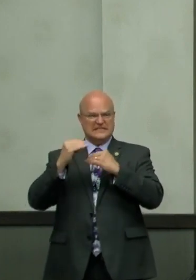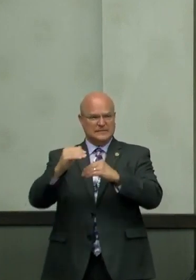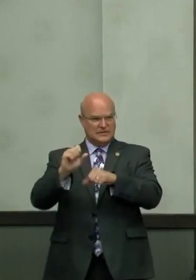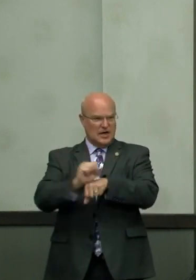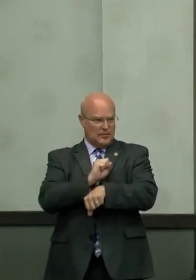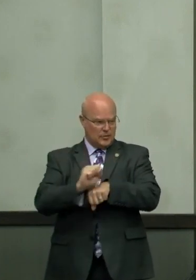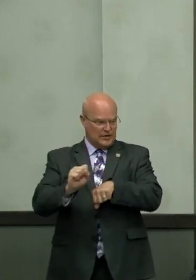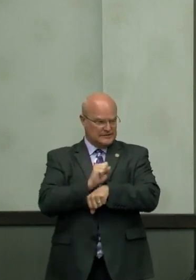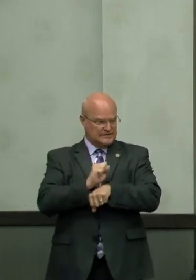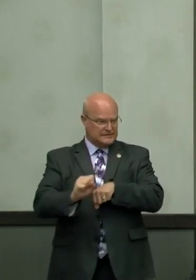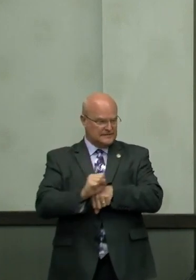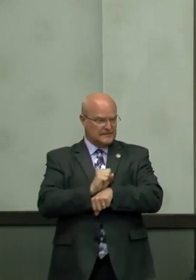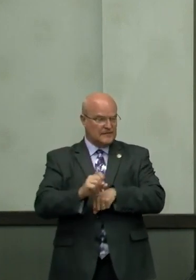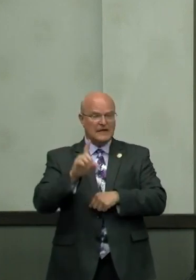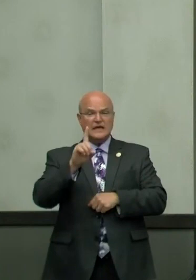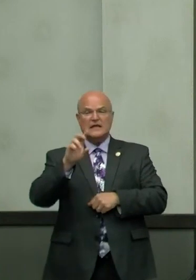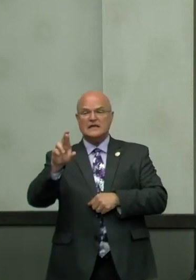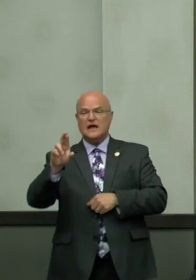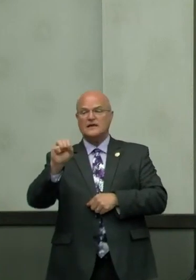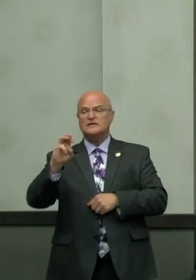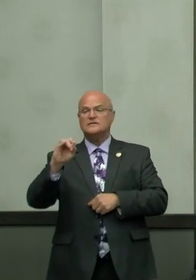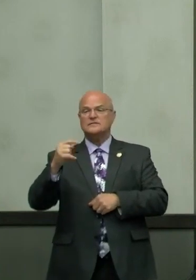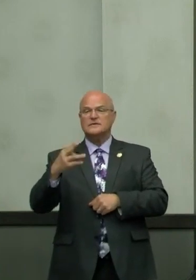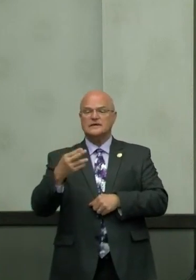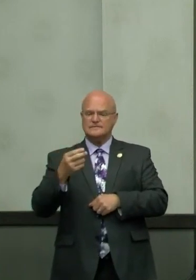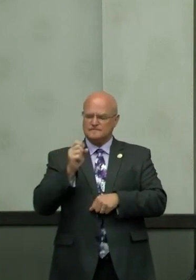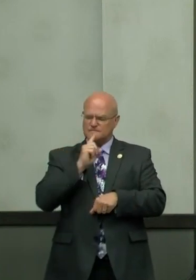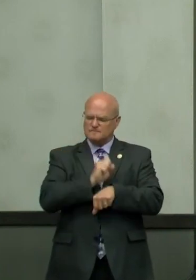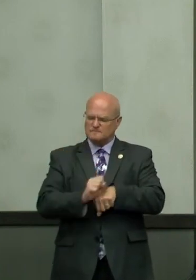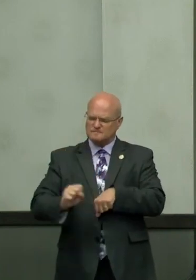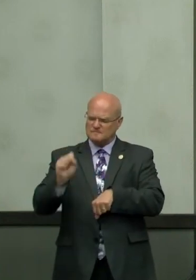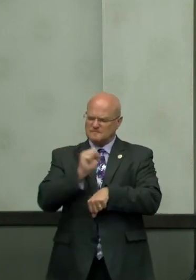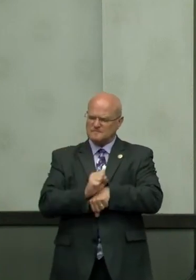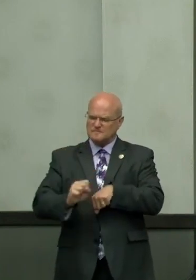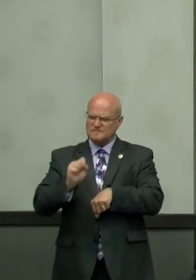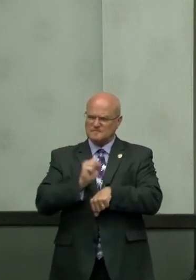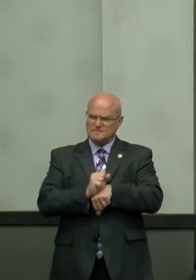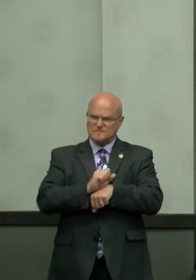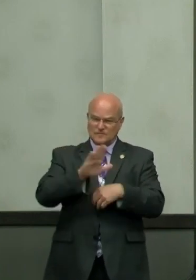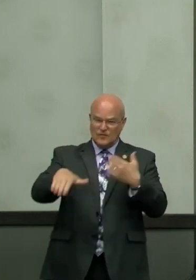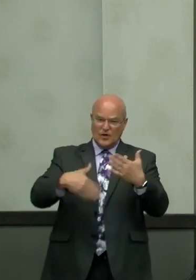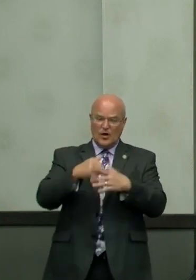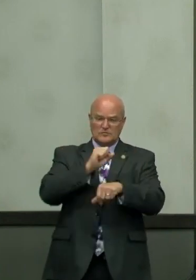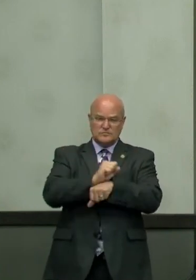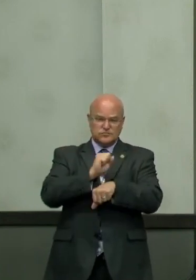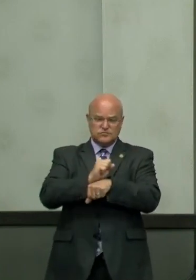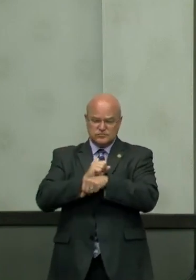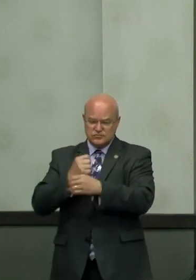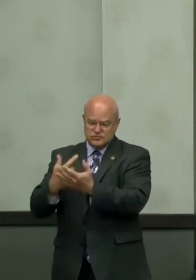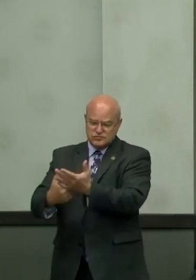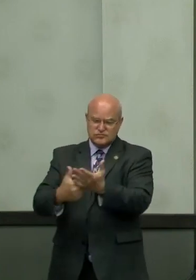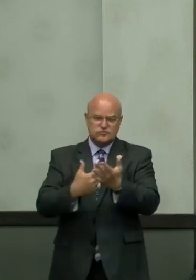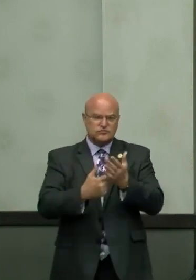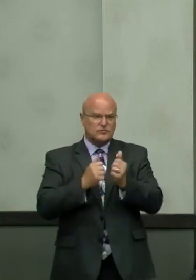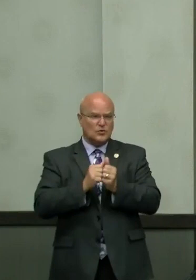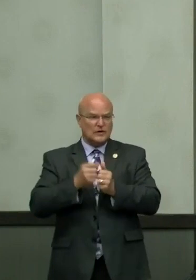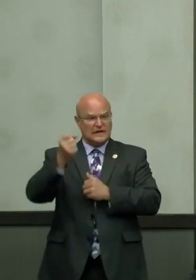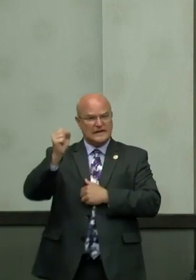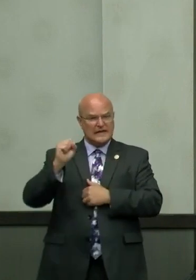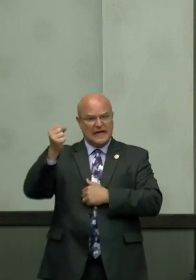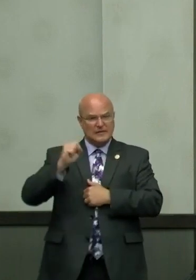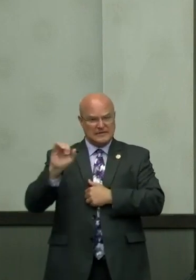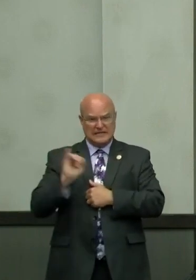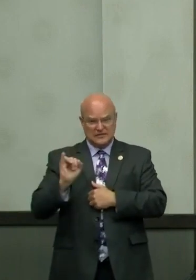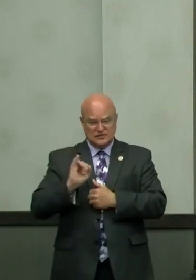operations. And Dr. Smith has worked very hard. We've all worked hard with the industry. They